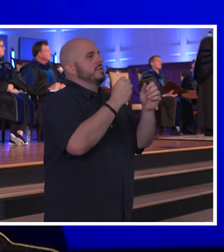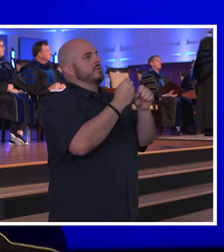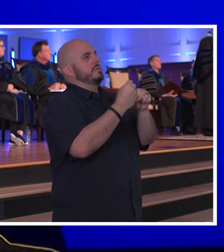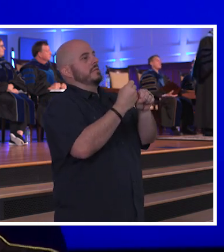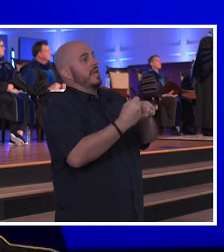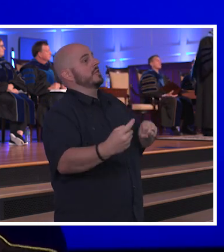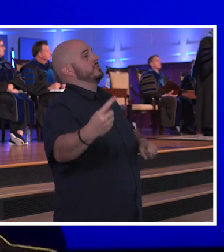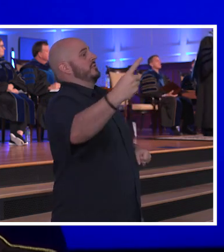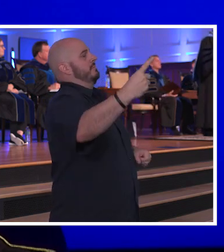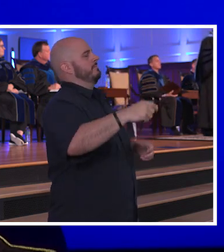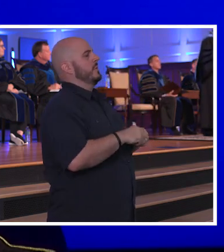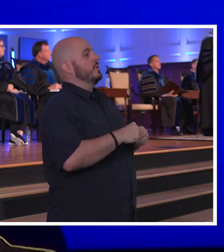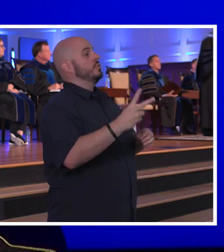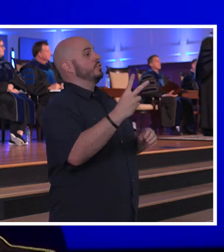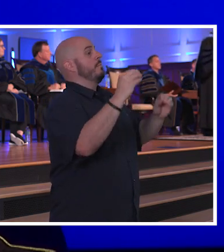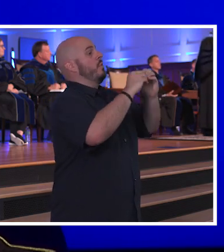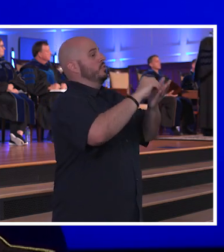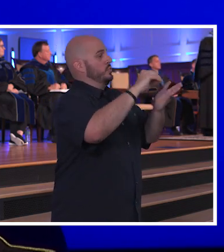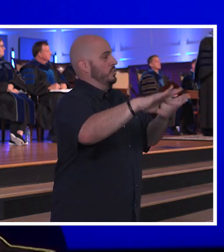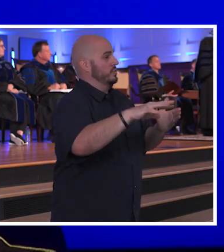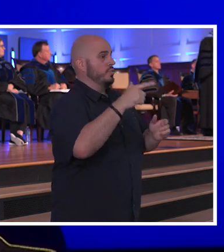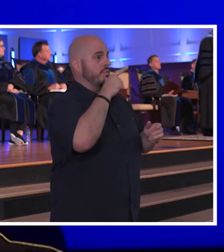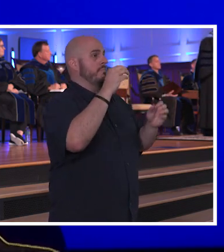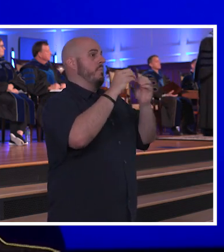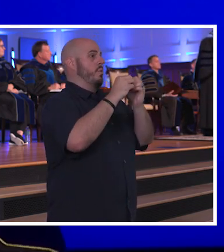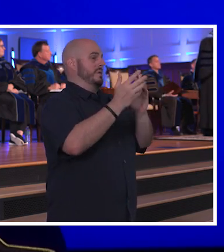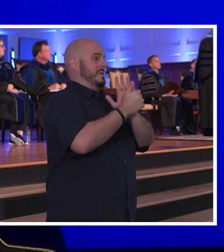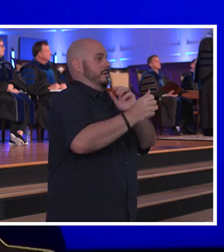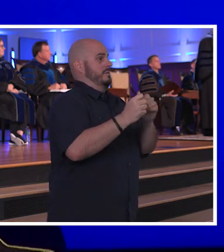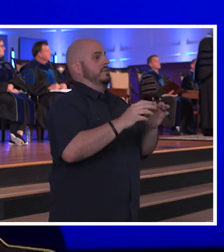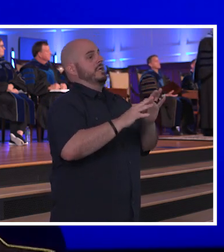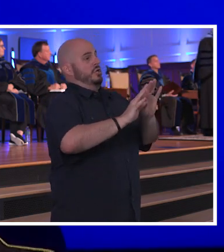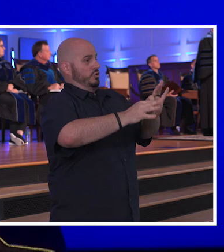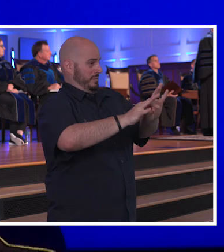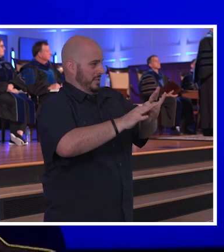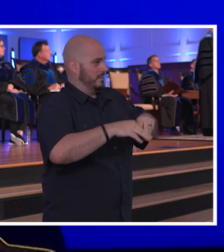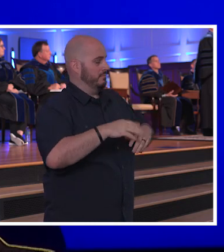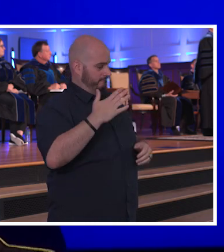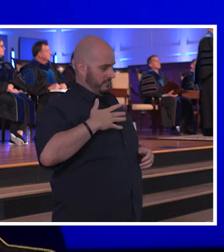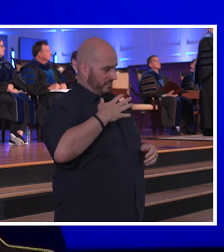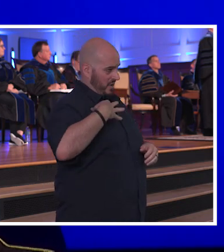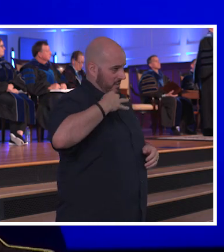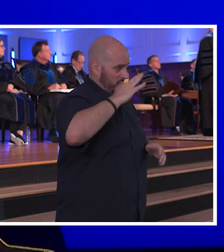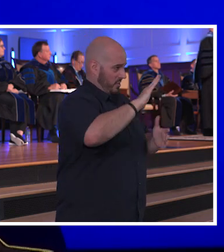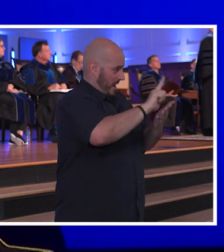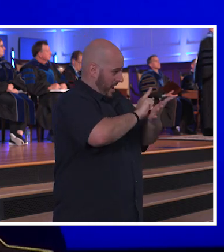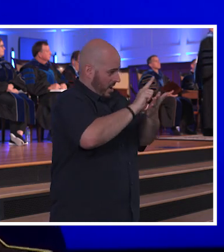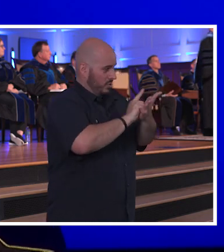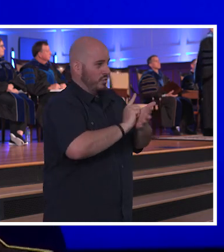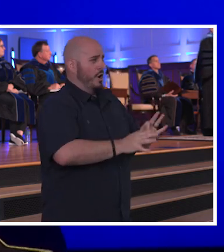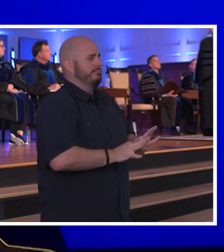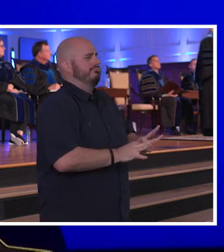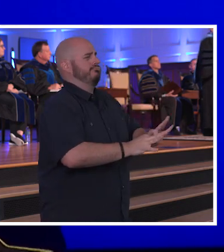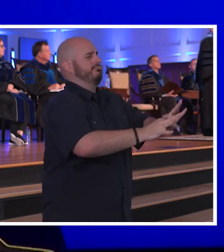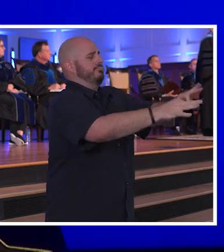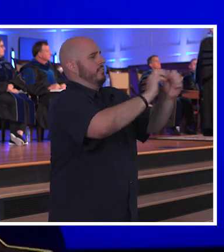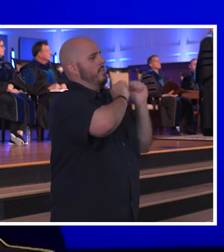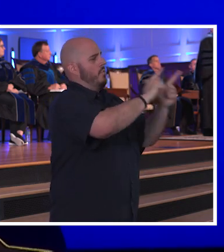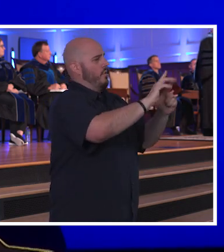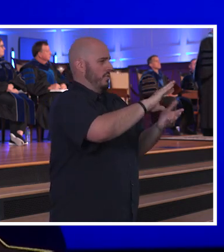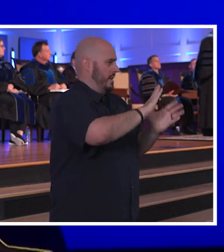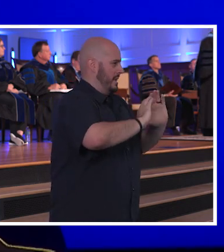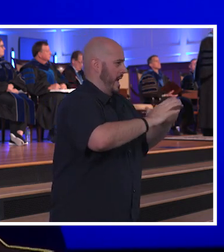new students who were skilled at interpreting volunteered their hours to interpret all of her classes for her until she